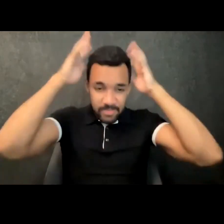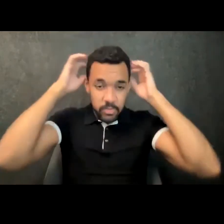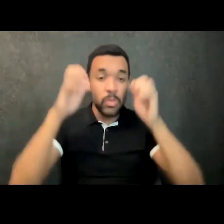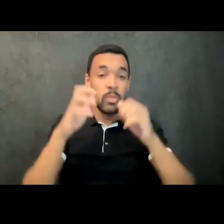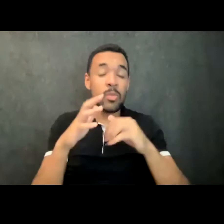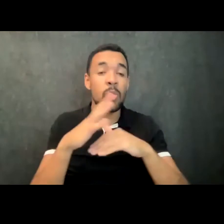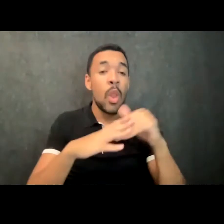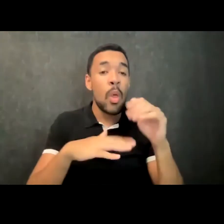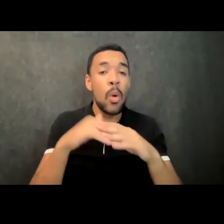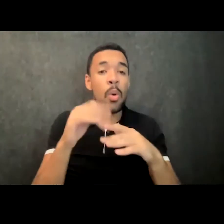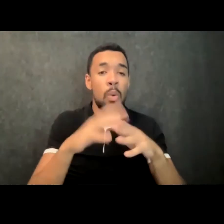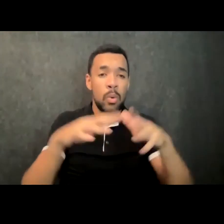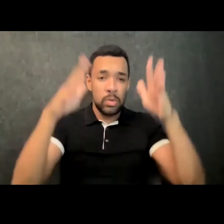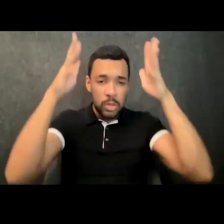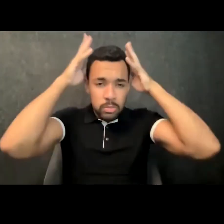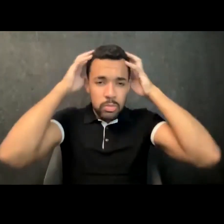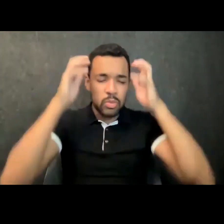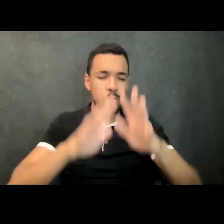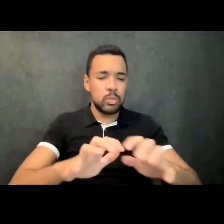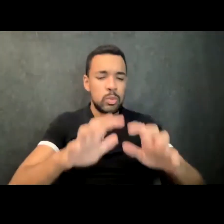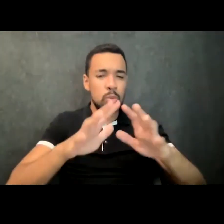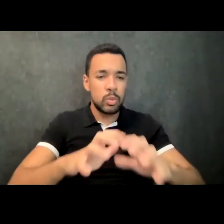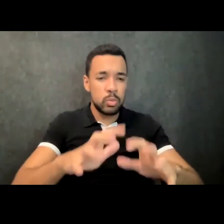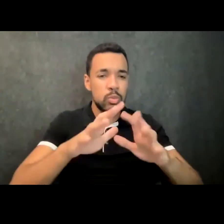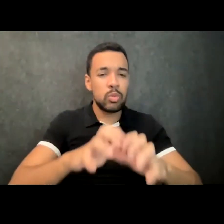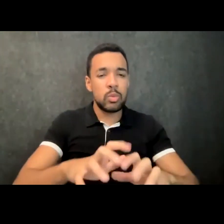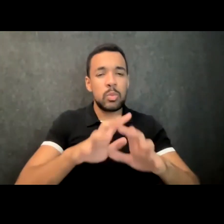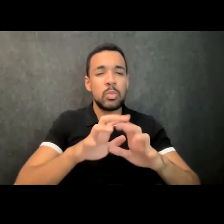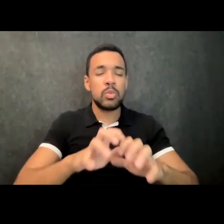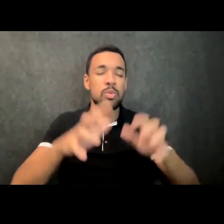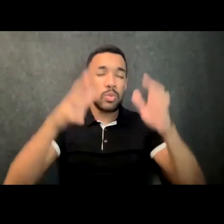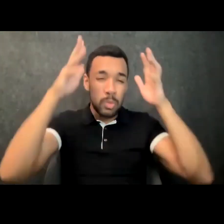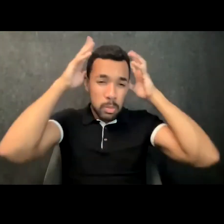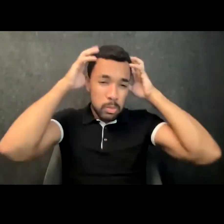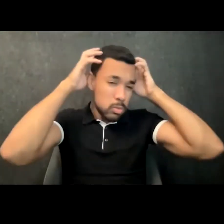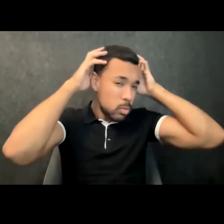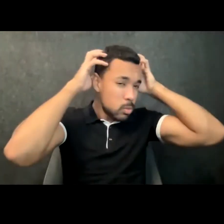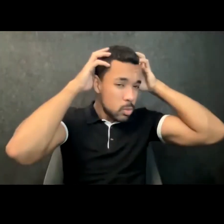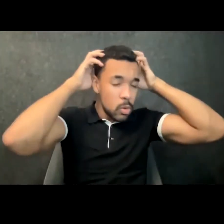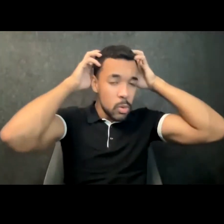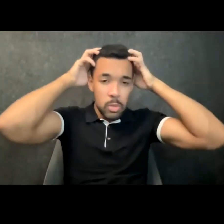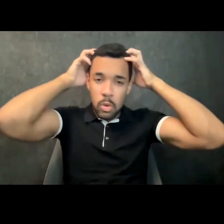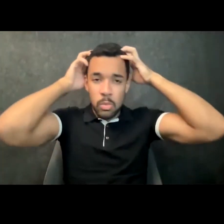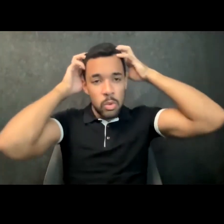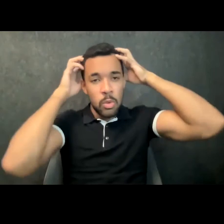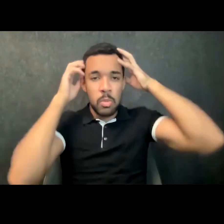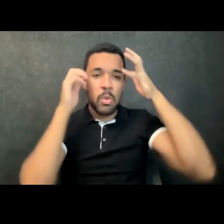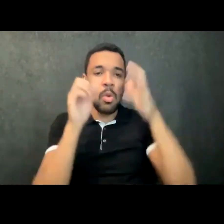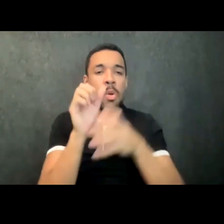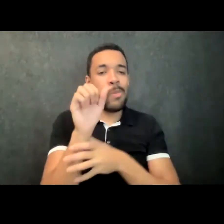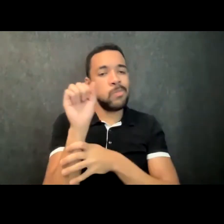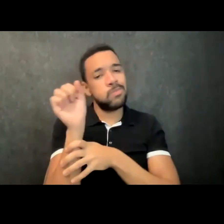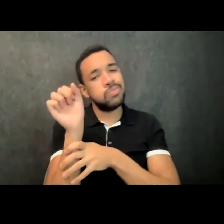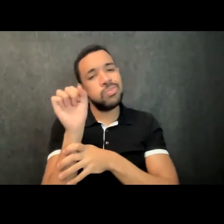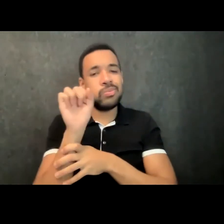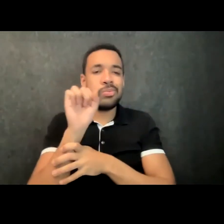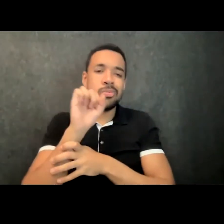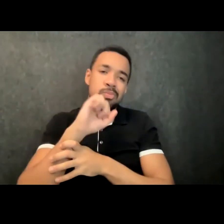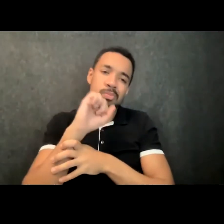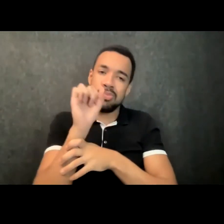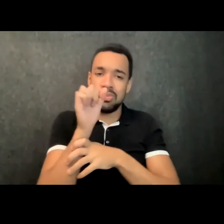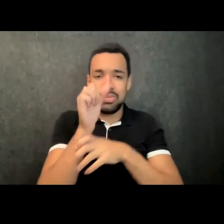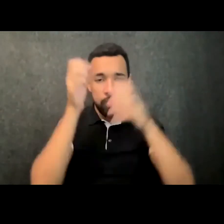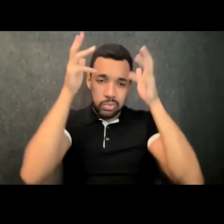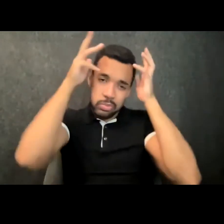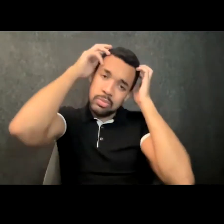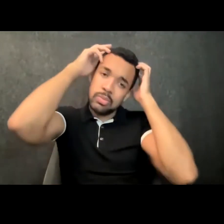hair, massaging my scalp. She held the base of my head in her palm and rolled it from one side to the other as she worked it in.